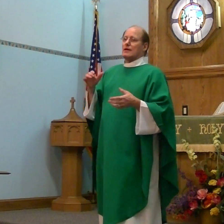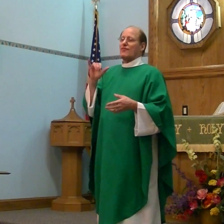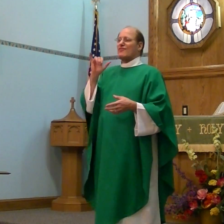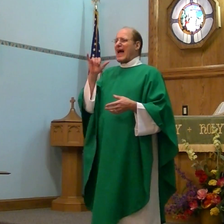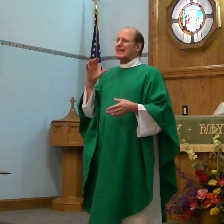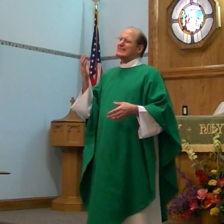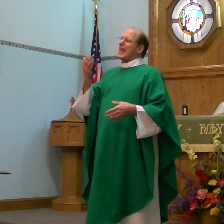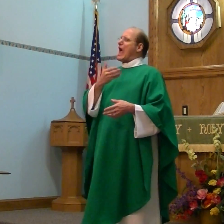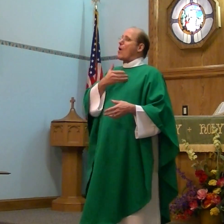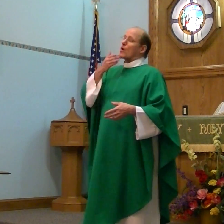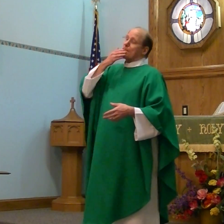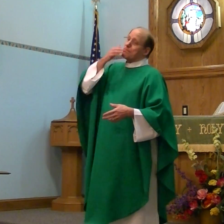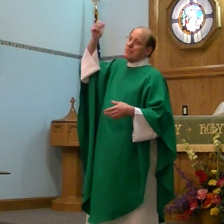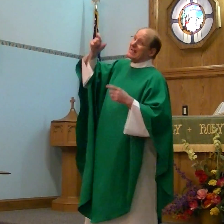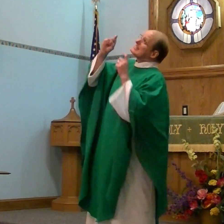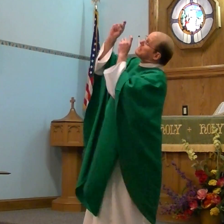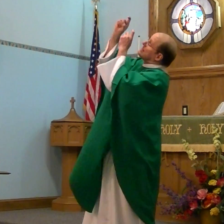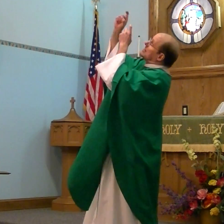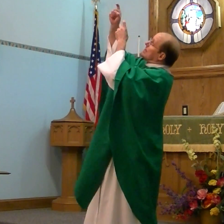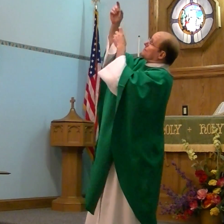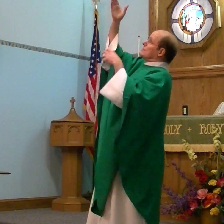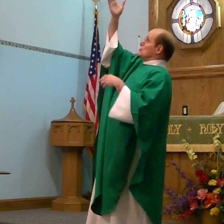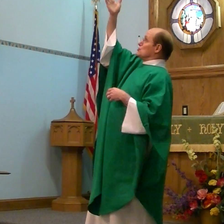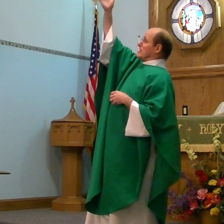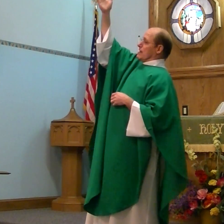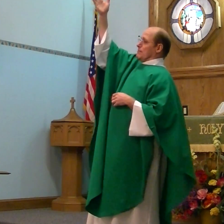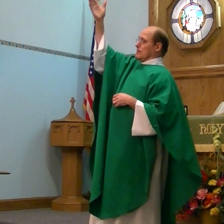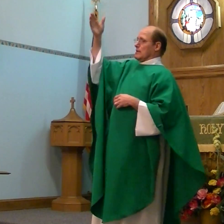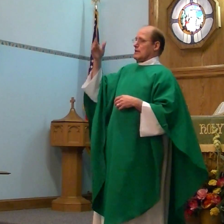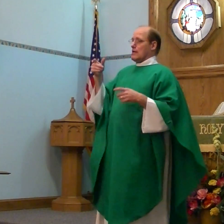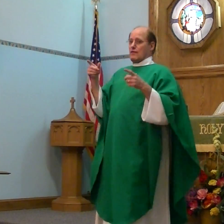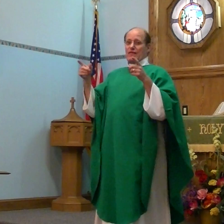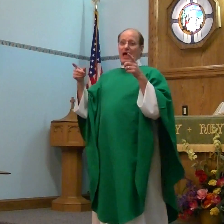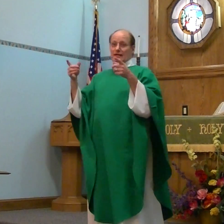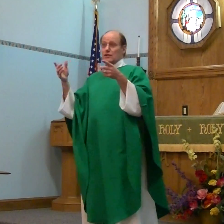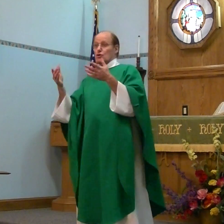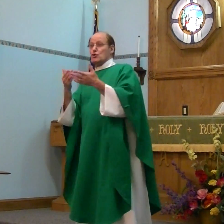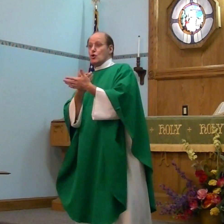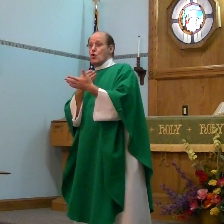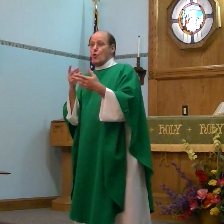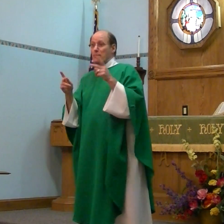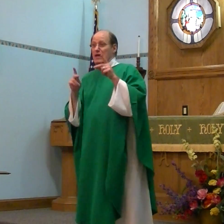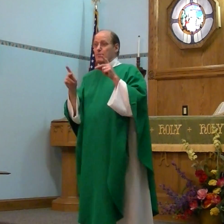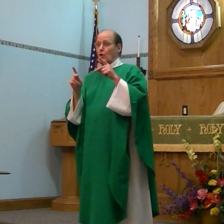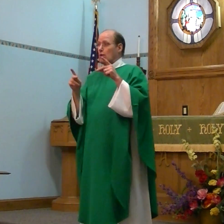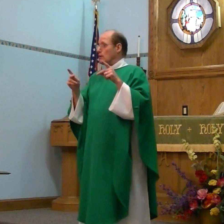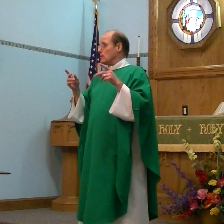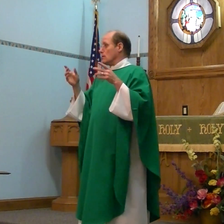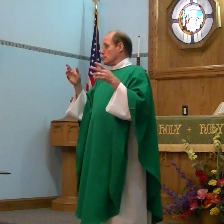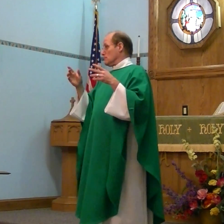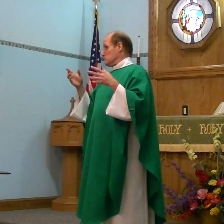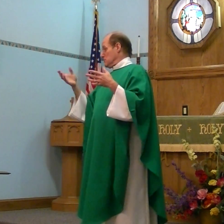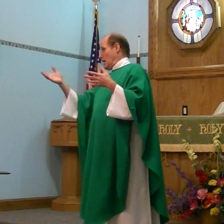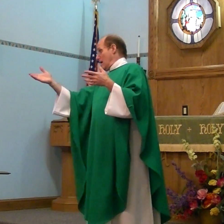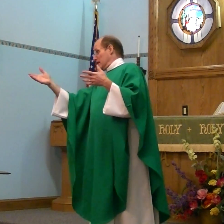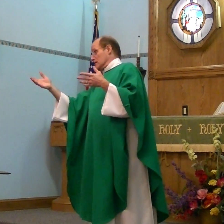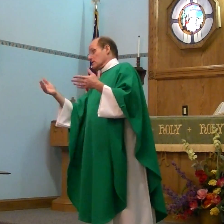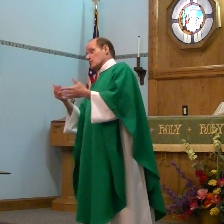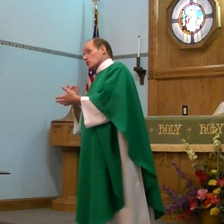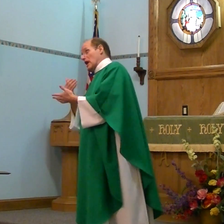That is our best gift to him. That new people. I mean, you're